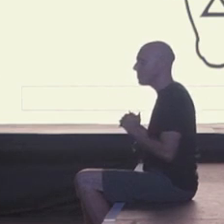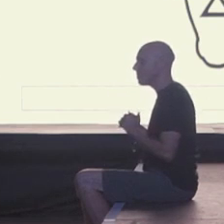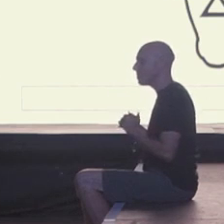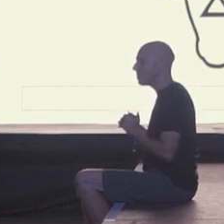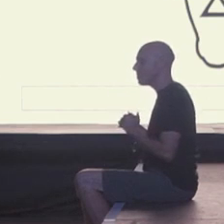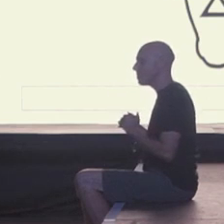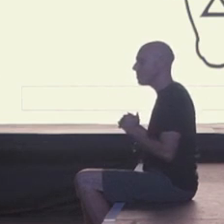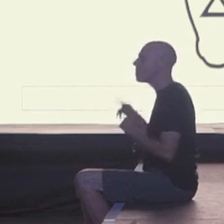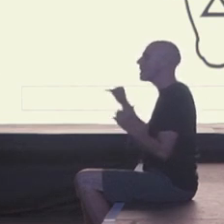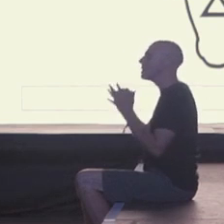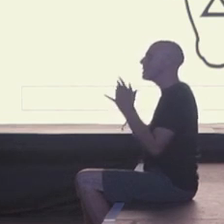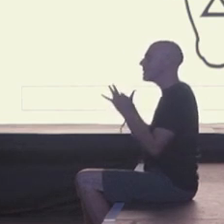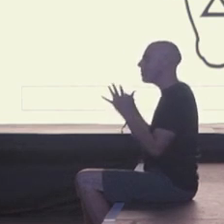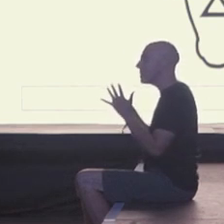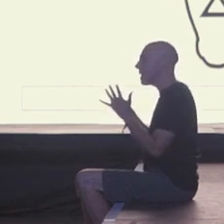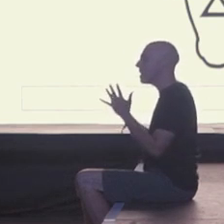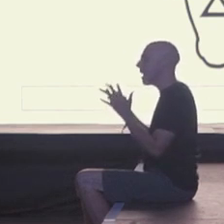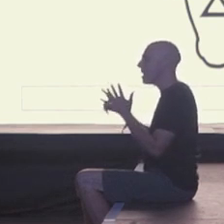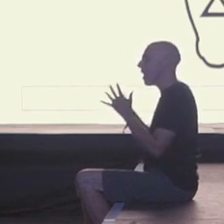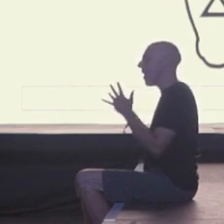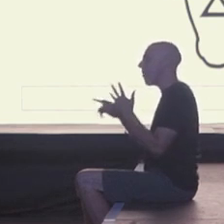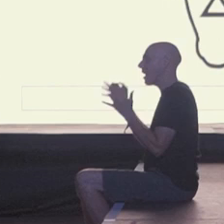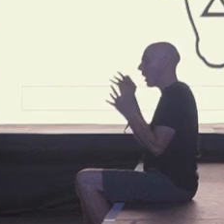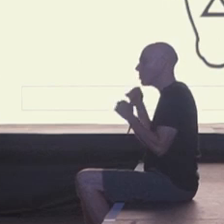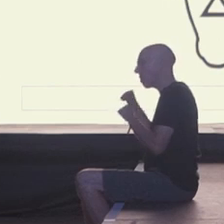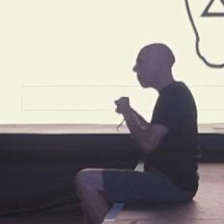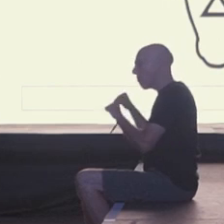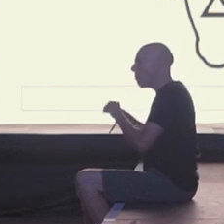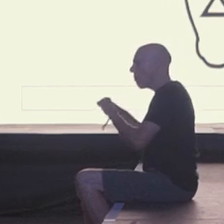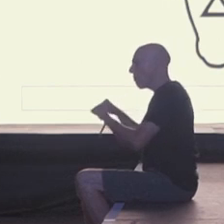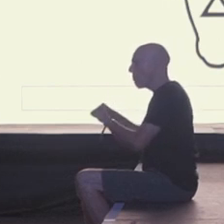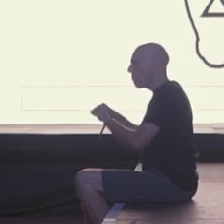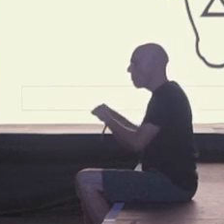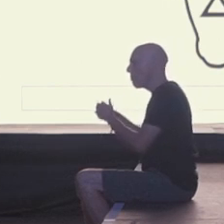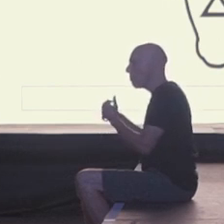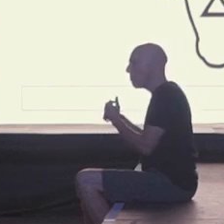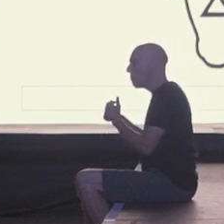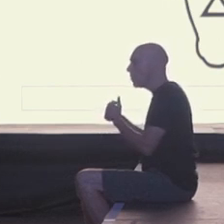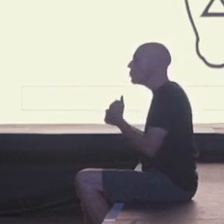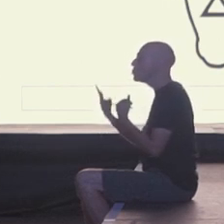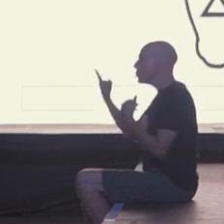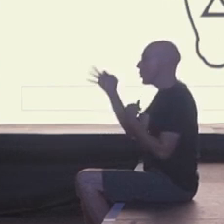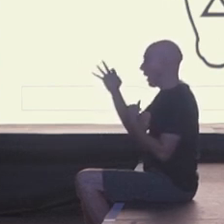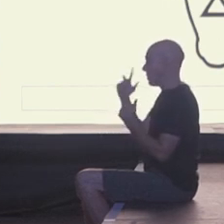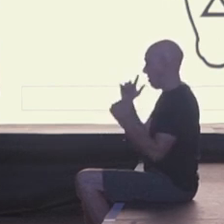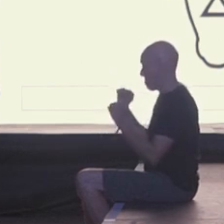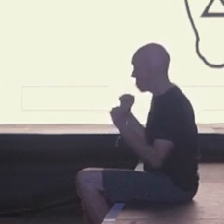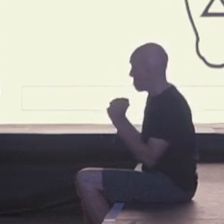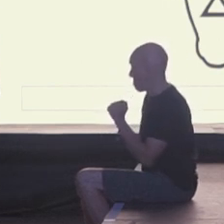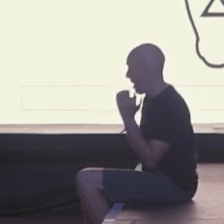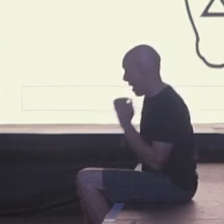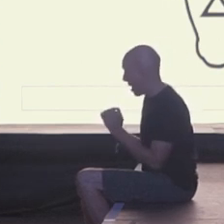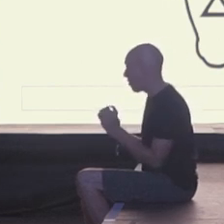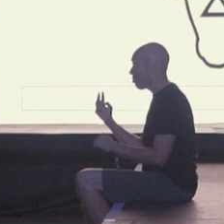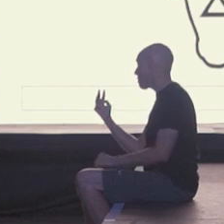So Somerset and Harrogate are both in progress as well. And so yeah, there's about like 2 councils who have fully committed. It's about 3 or